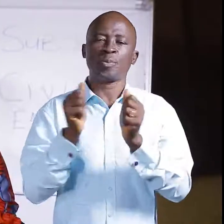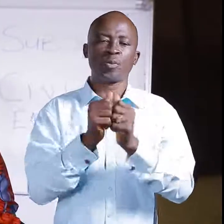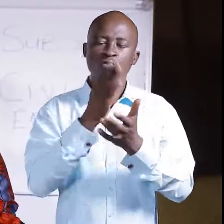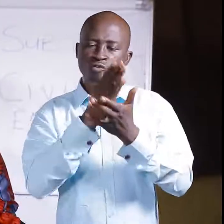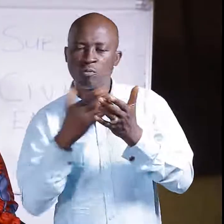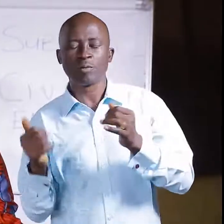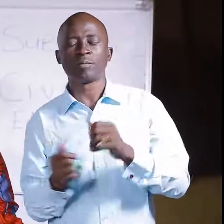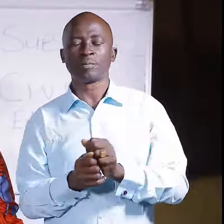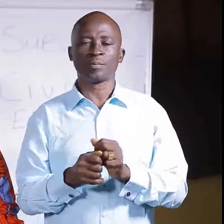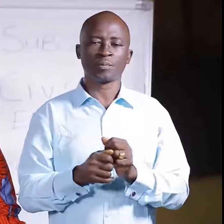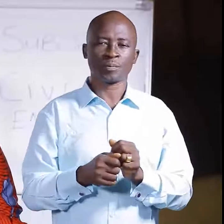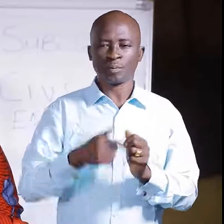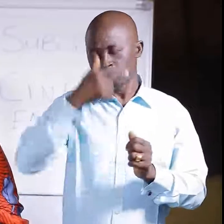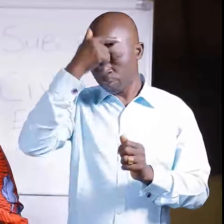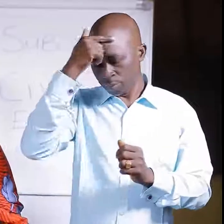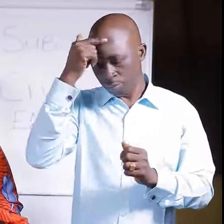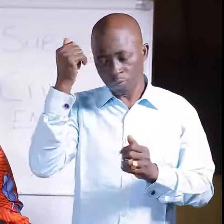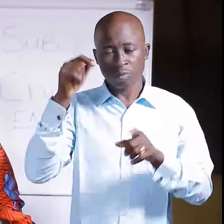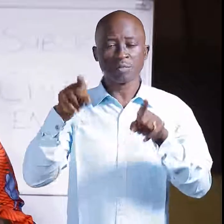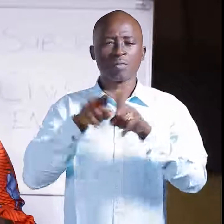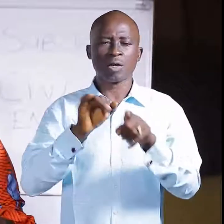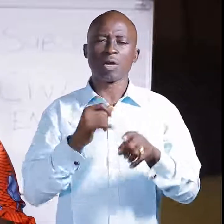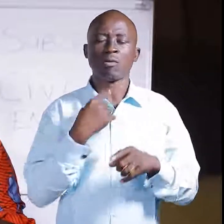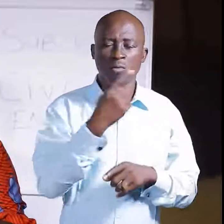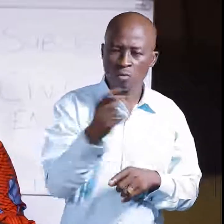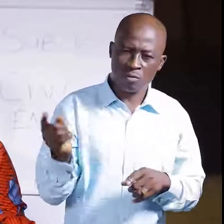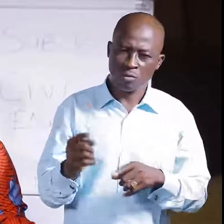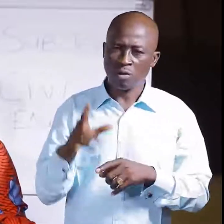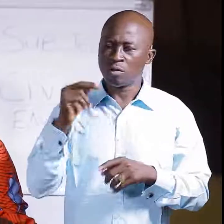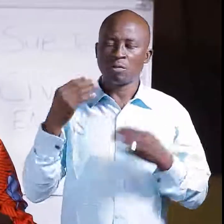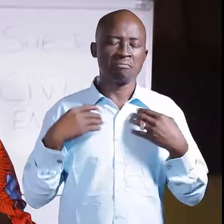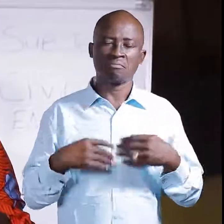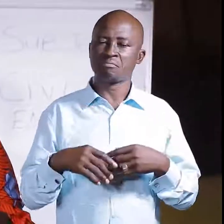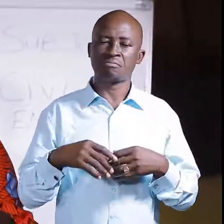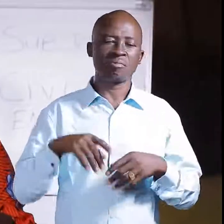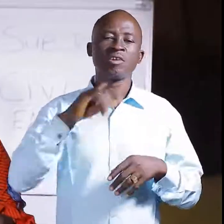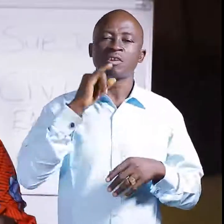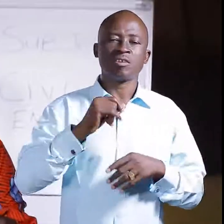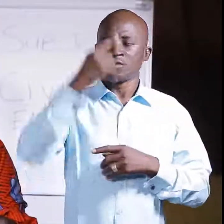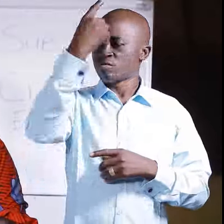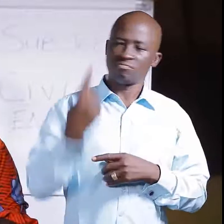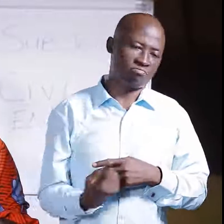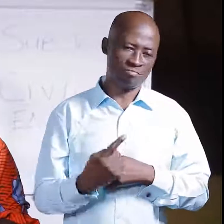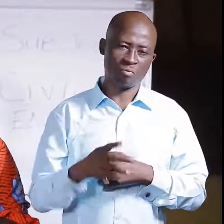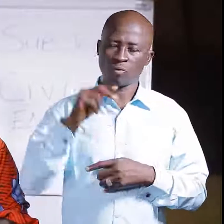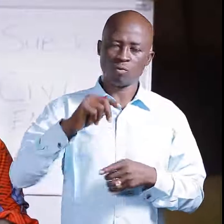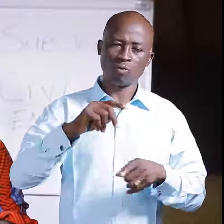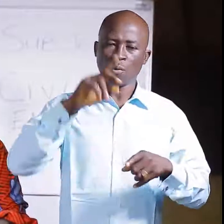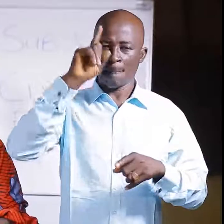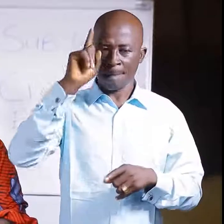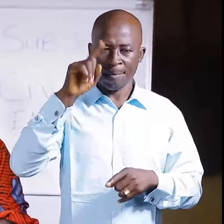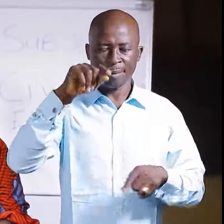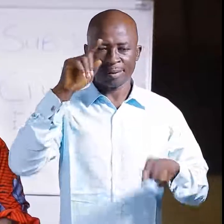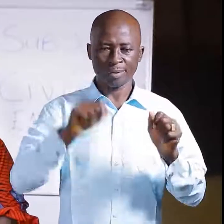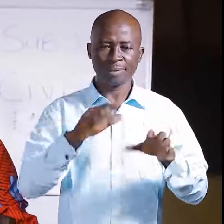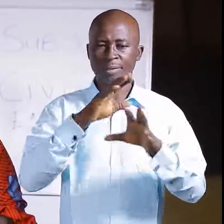something. Because just like I said, no man is an island. No man can achieve